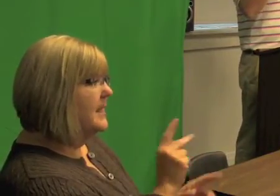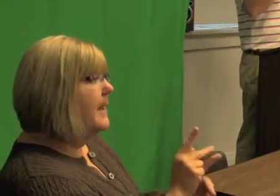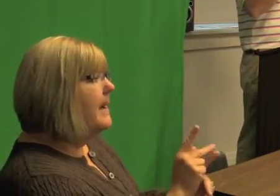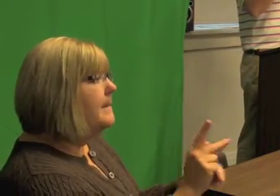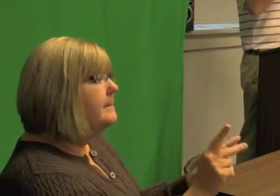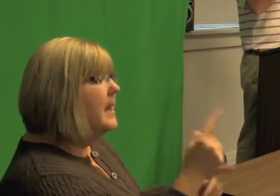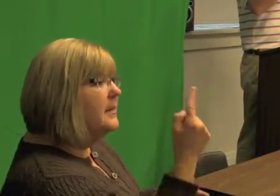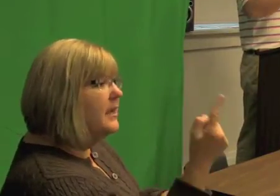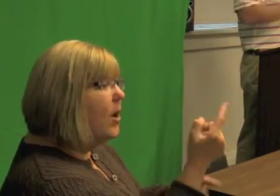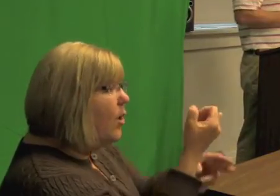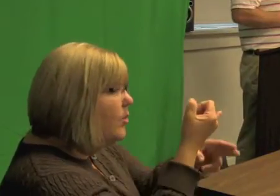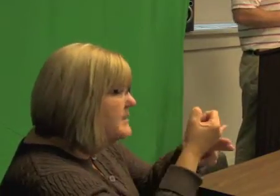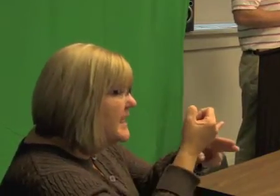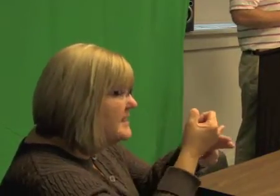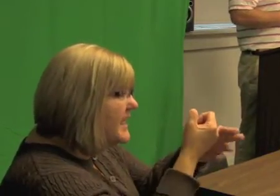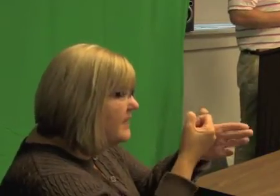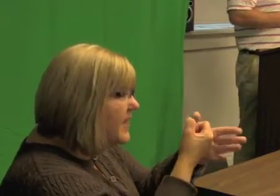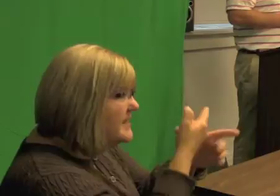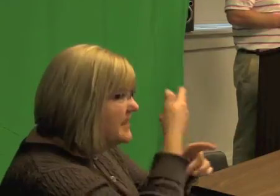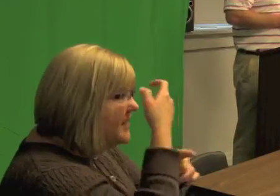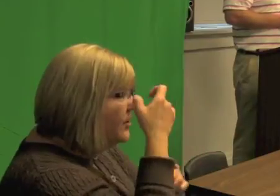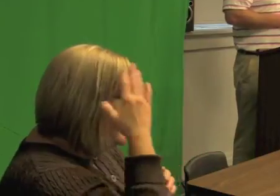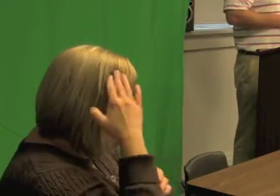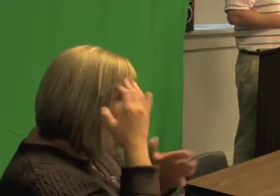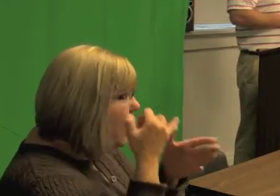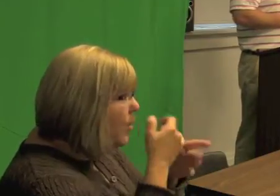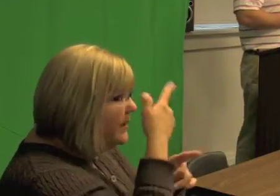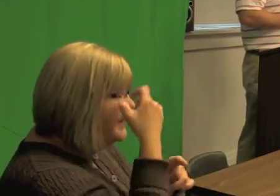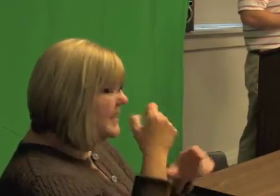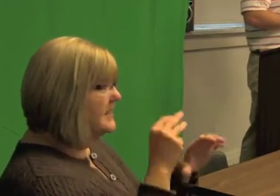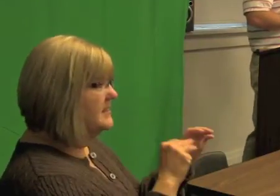Public always identifies it because of the marketing they've done. What am I